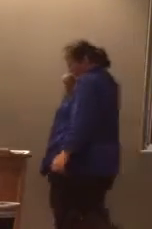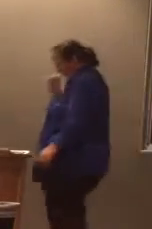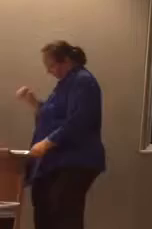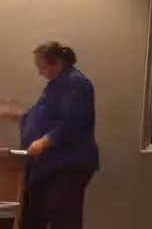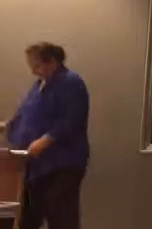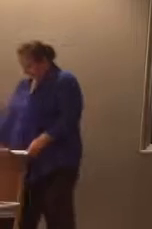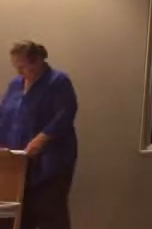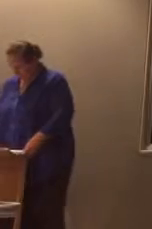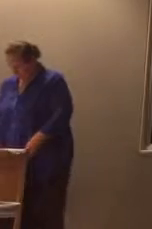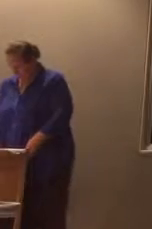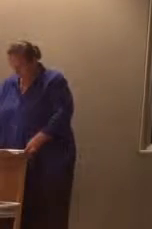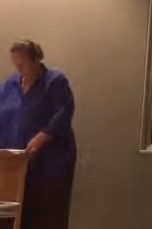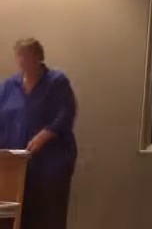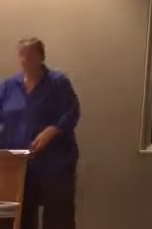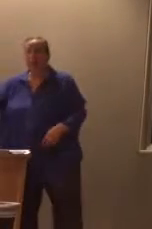which one is your preference.